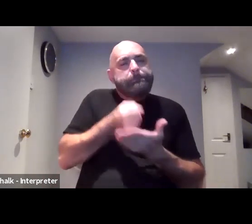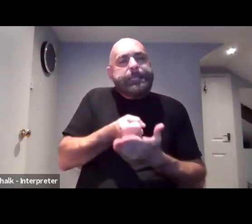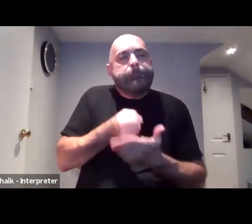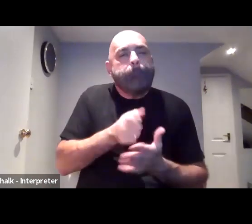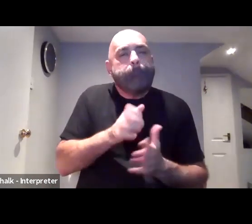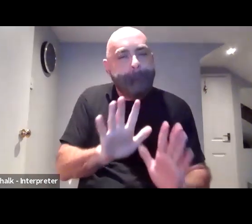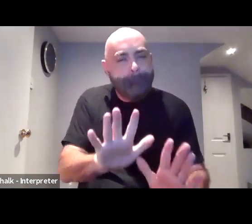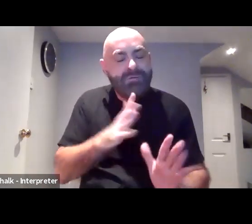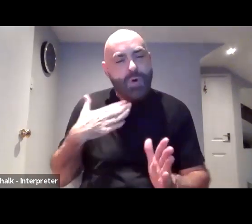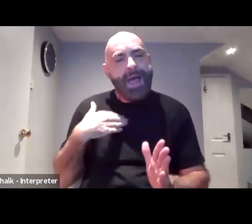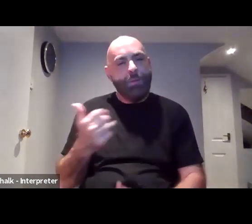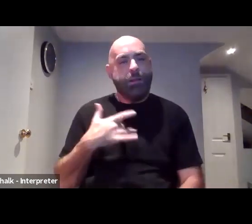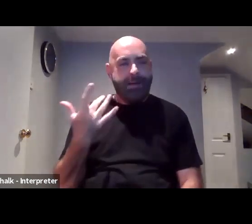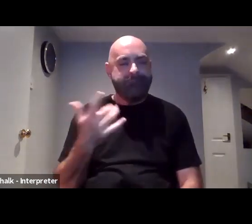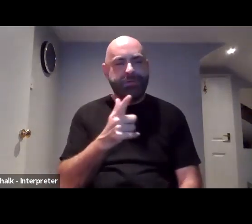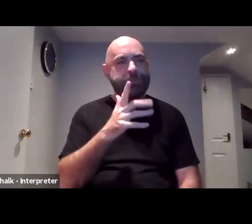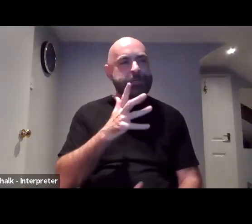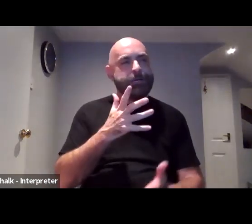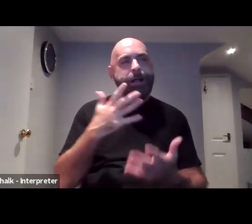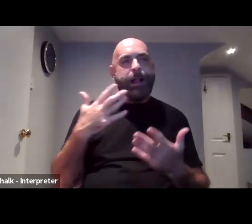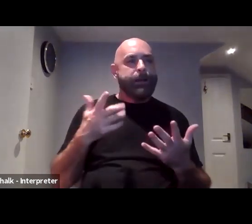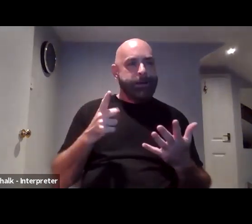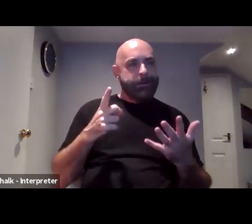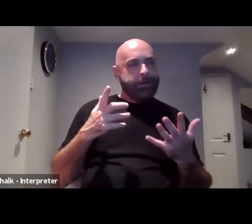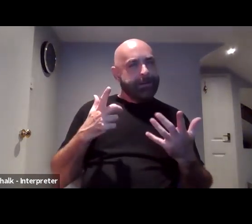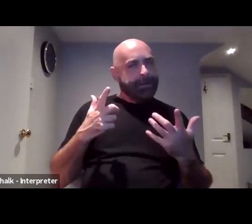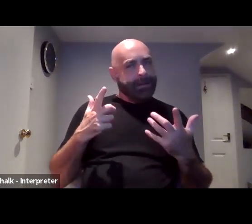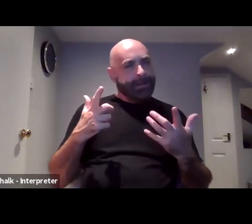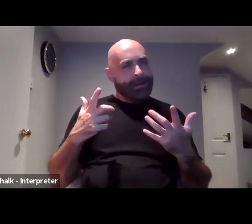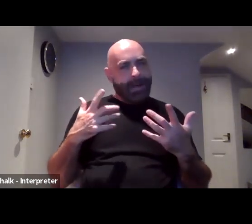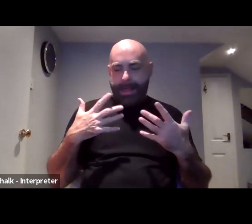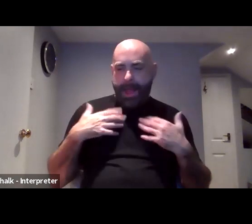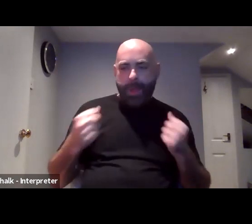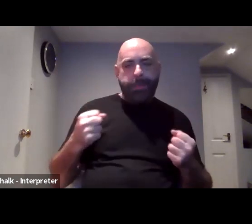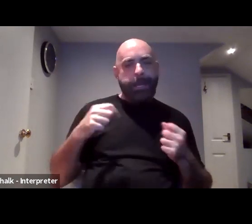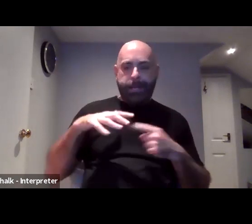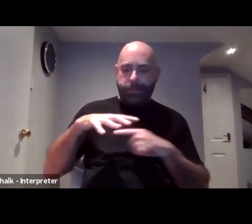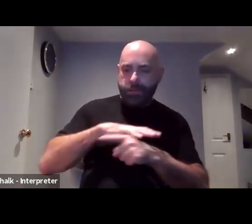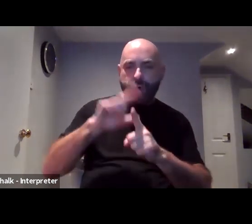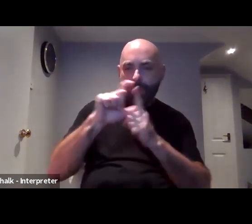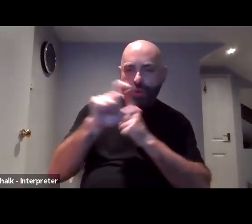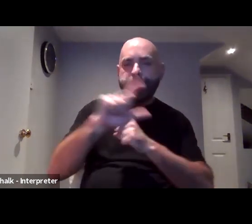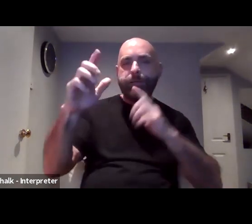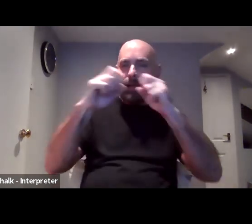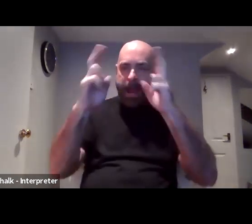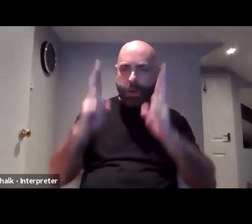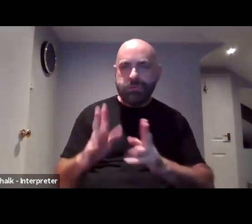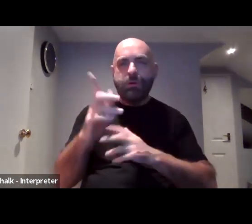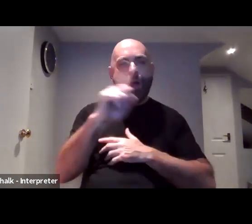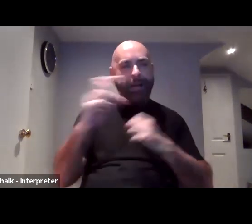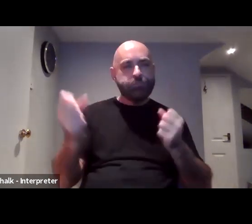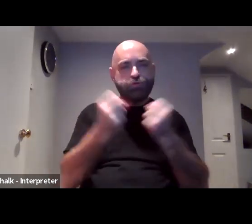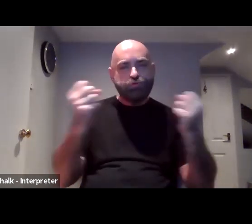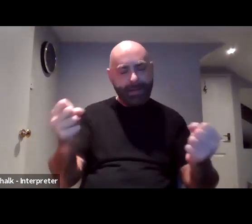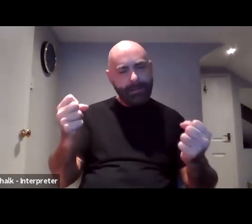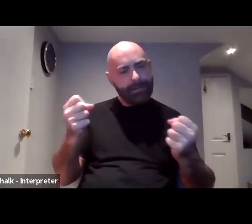for a healthy life. Healthy and sustainable places and communities, including housing, and strengthening the role